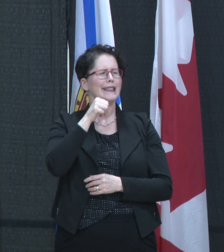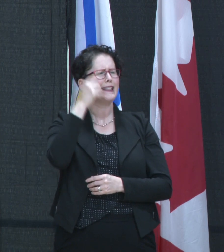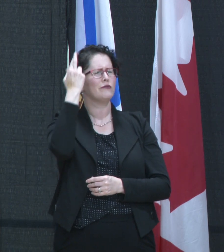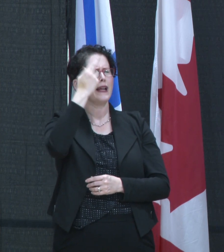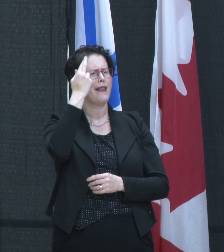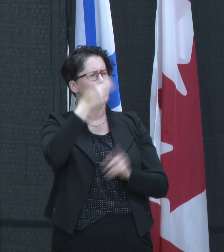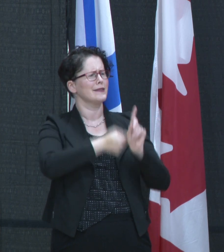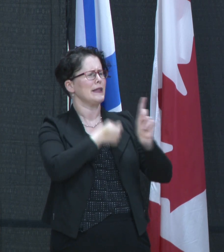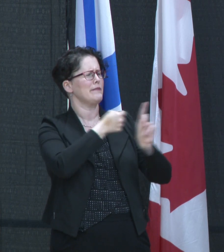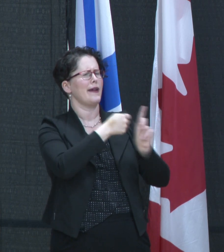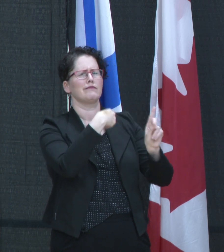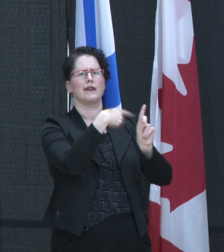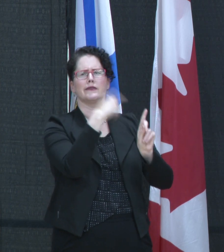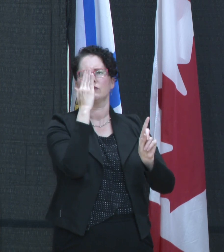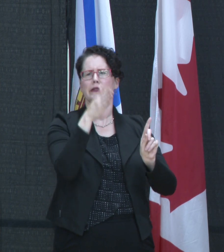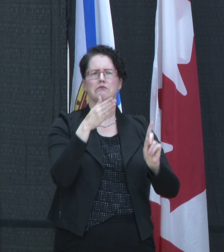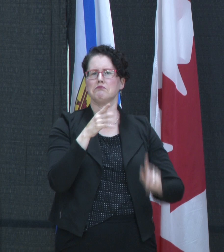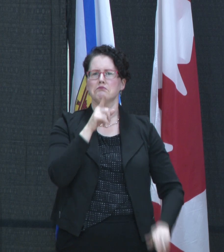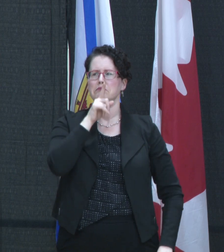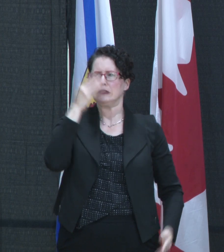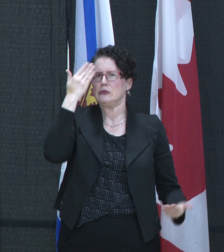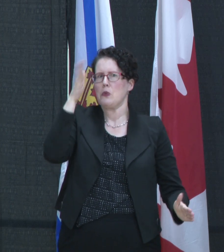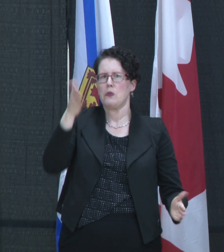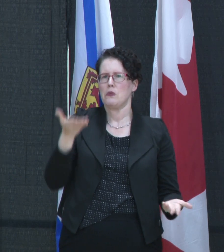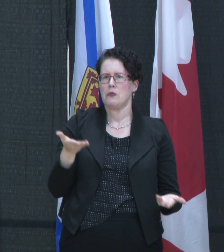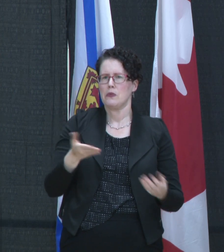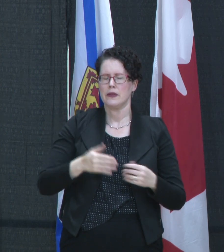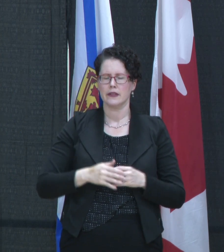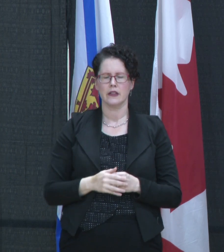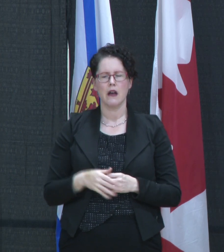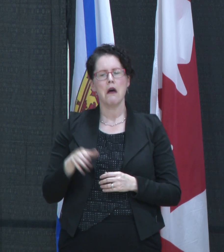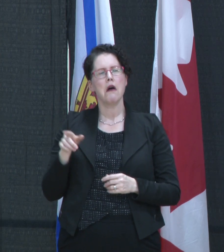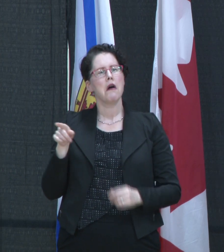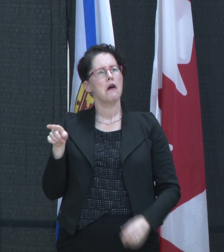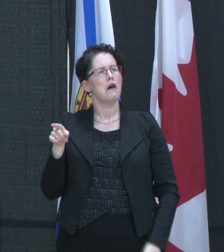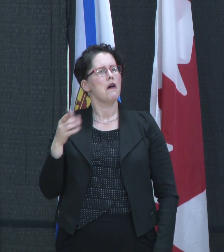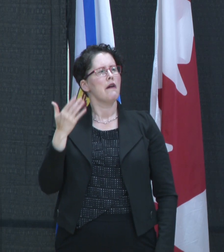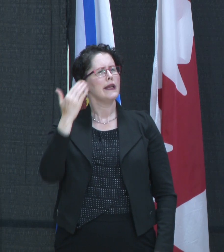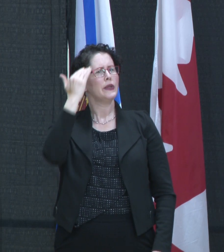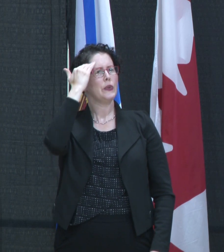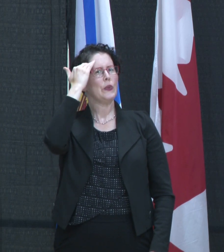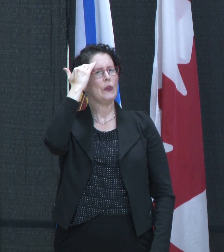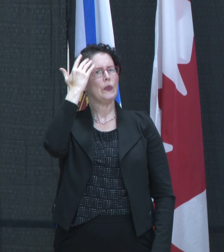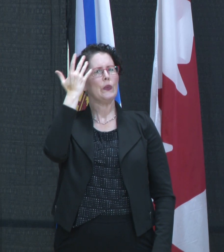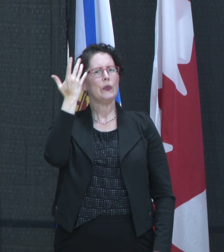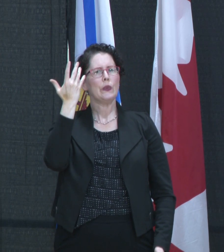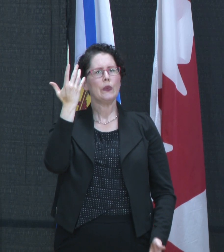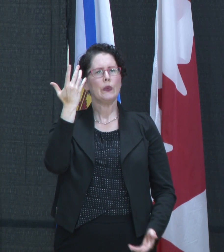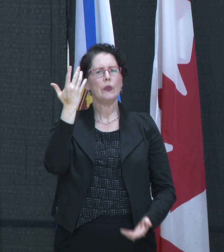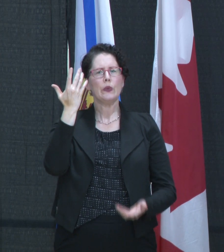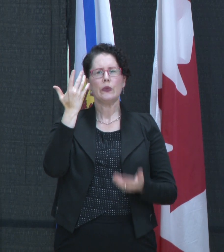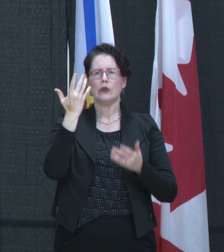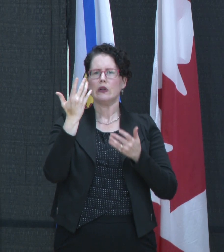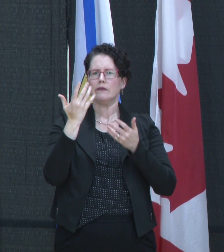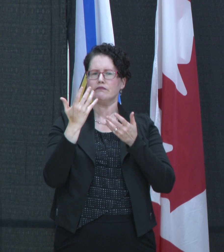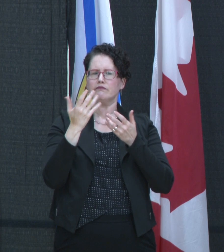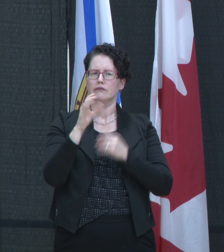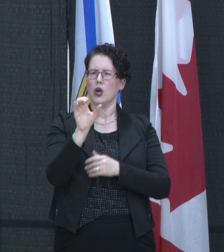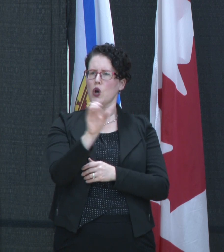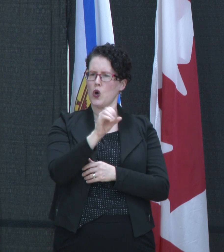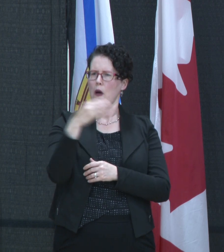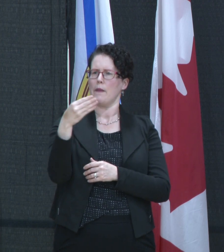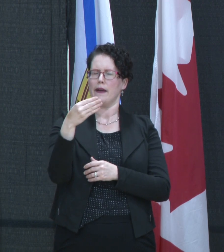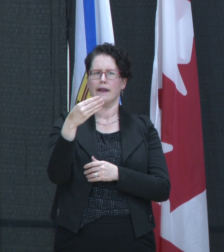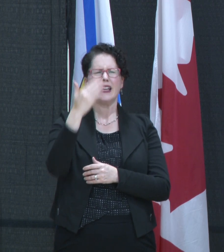impact on the president-to-be. I'm sure Earl knew that during the campaign, candidate Obama would